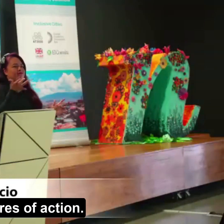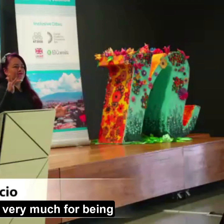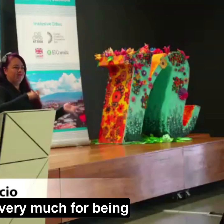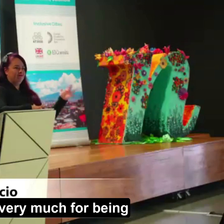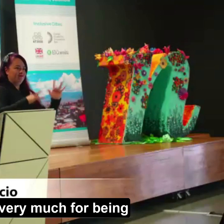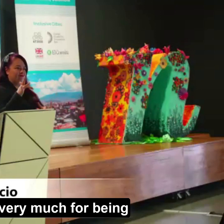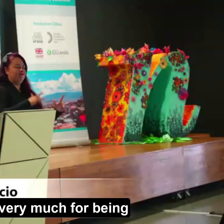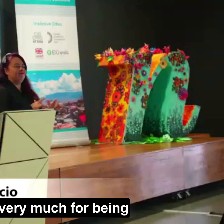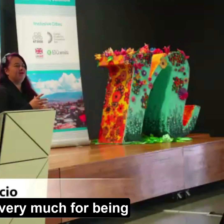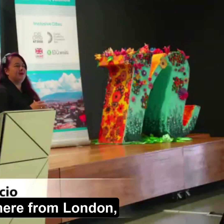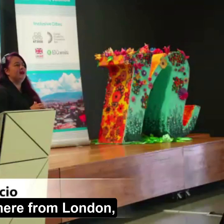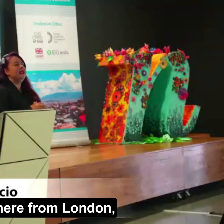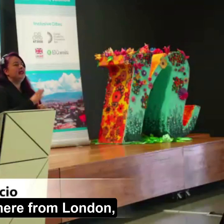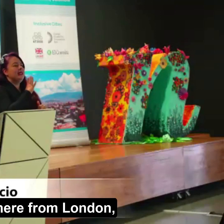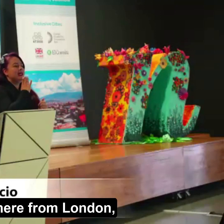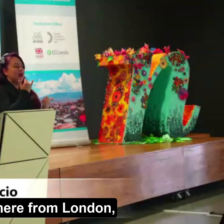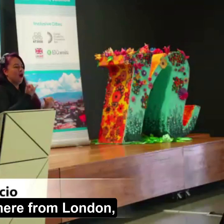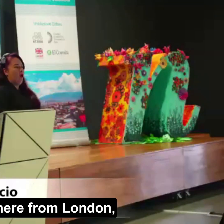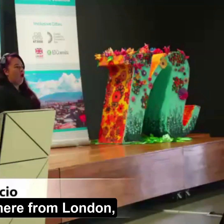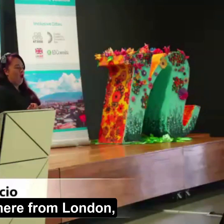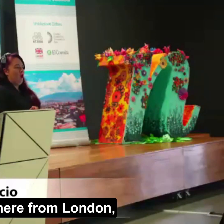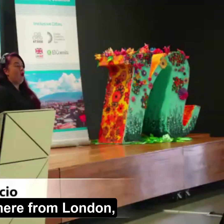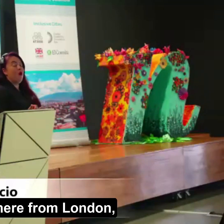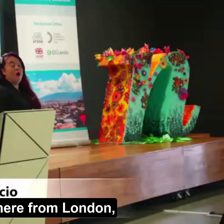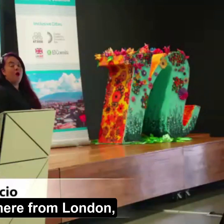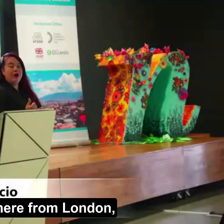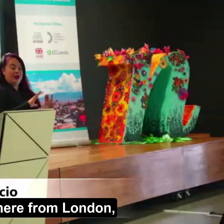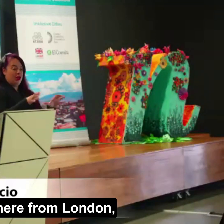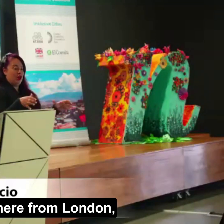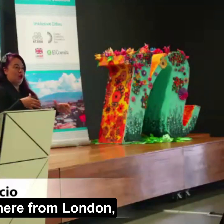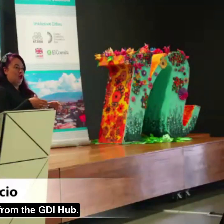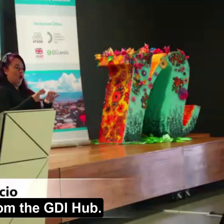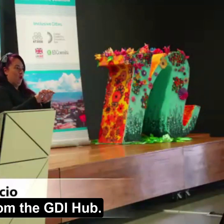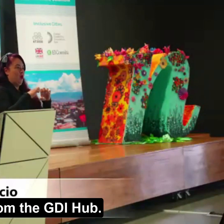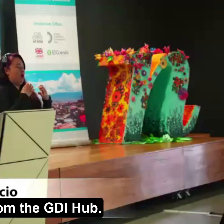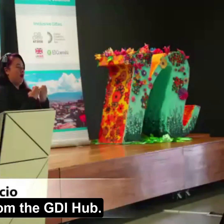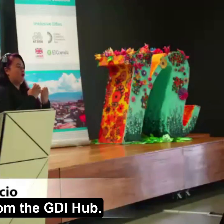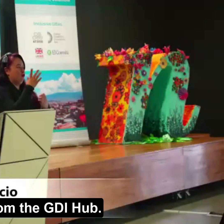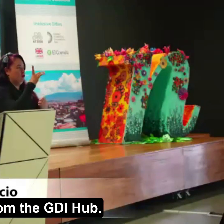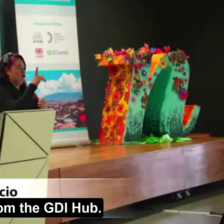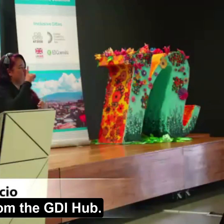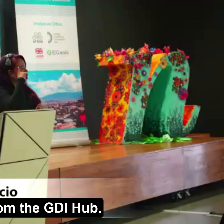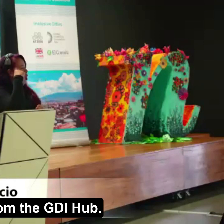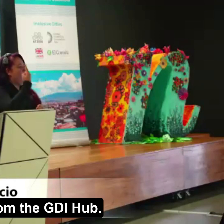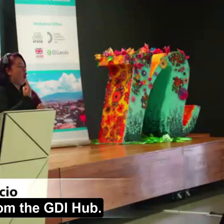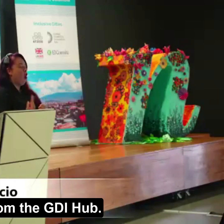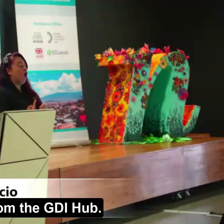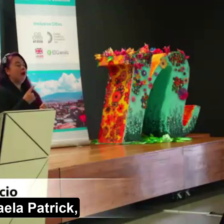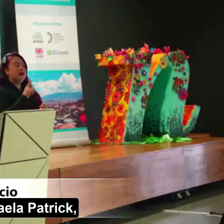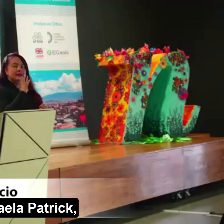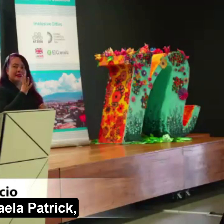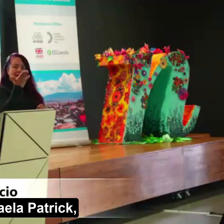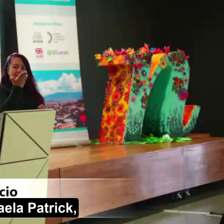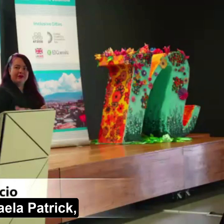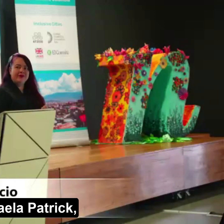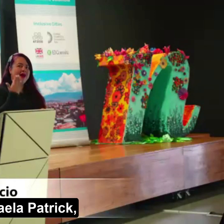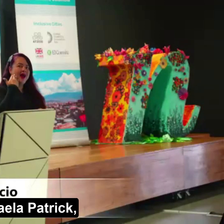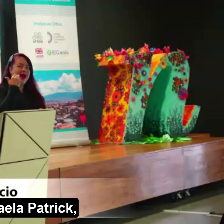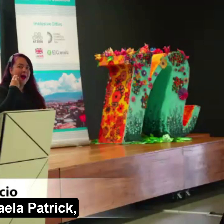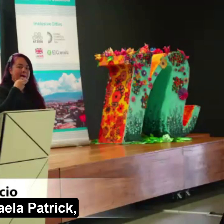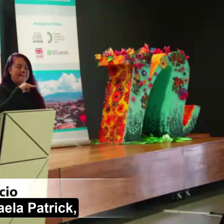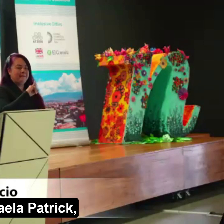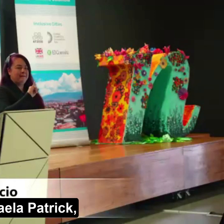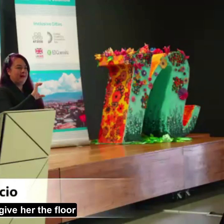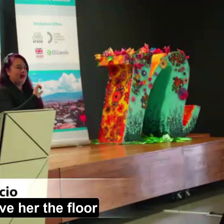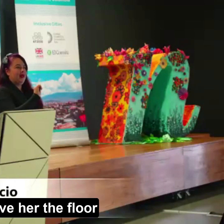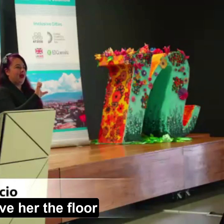of action. Thank you very much for being here. I'm here from the London team, from the GDI Hub.